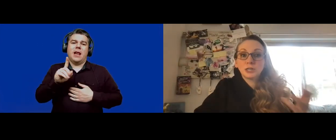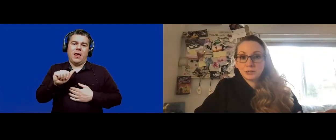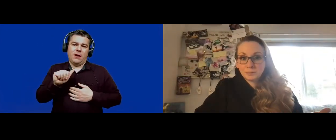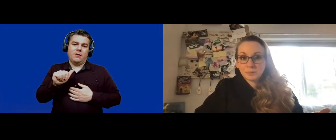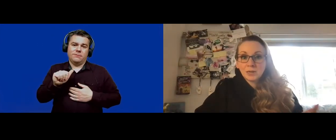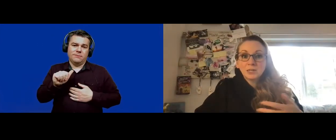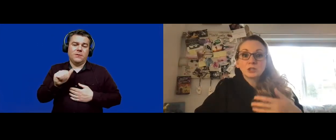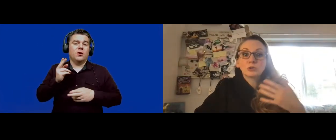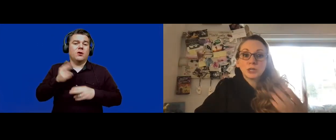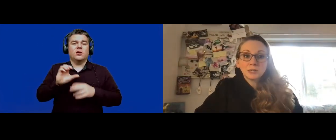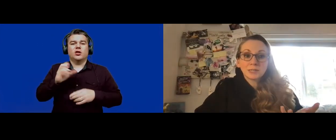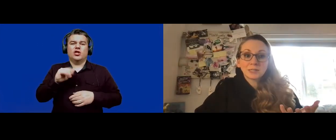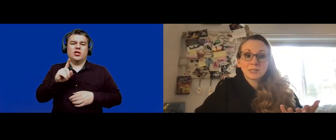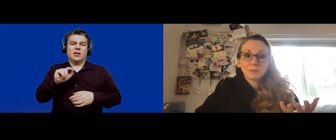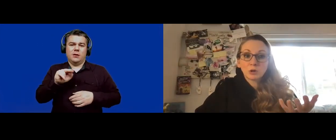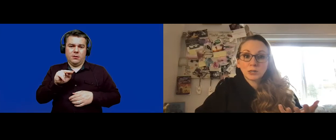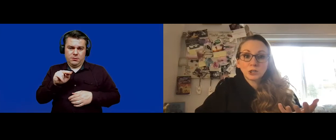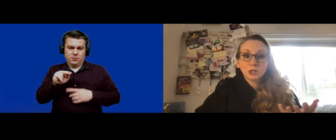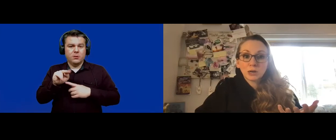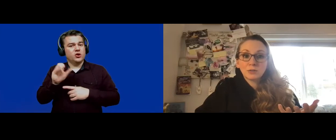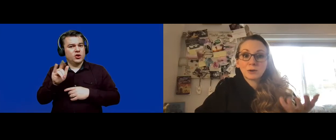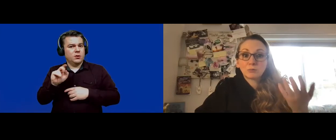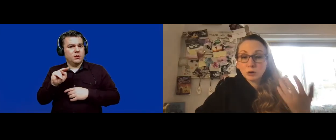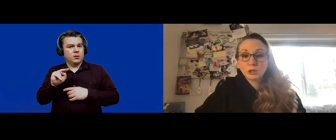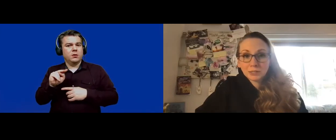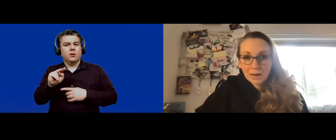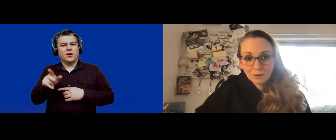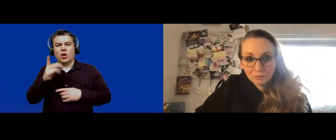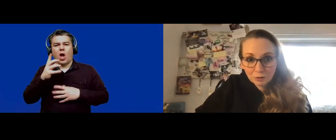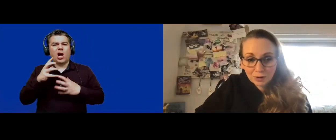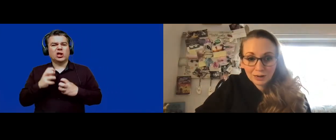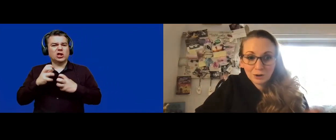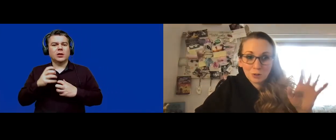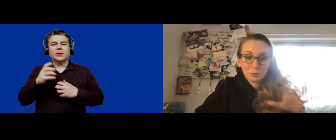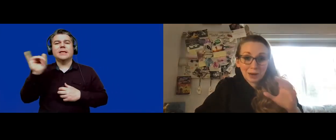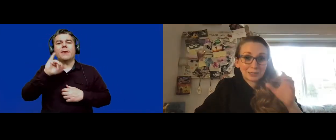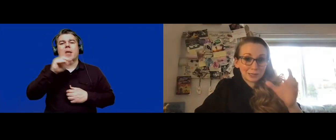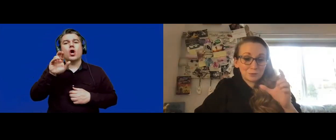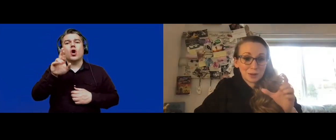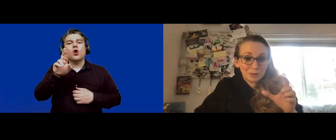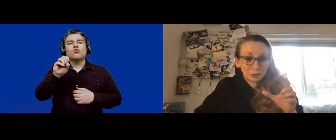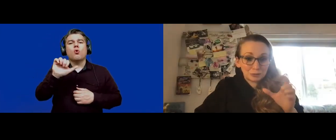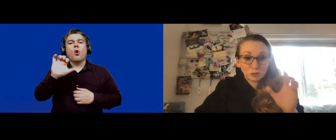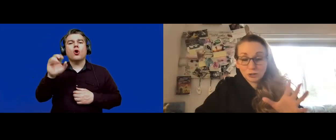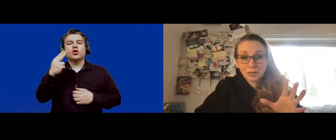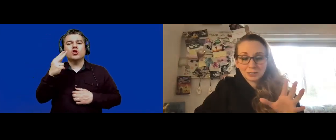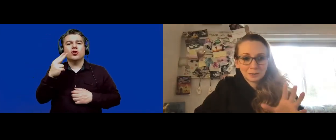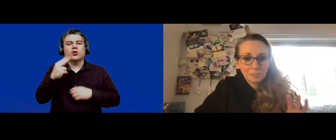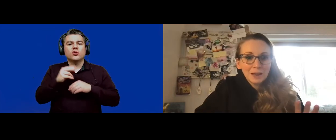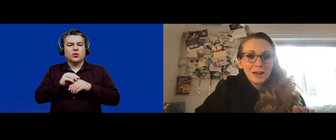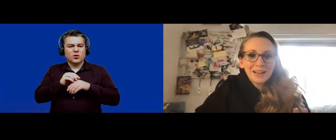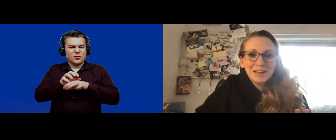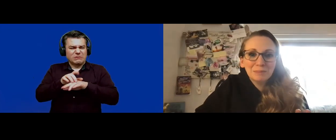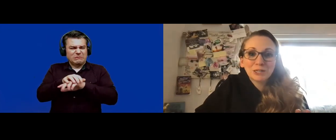called chitin. So chitin is the same crunchy shell that roaches have, okay, on their back, to give you that picture. It's